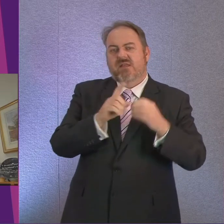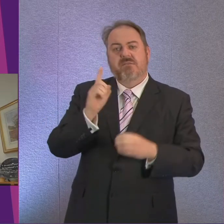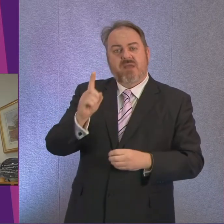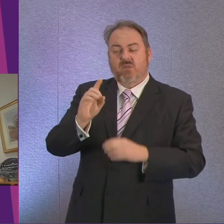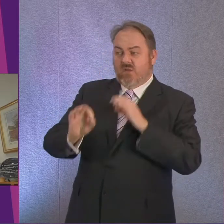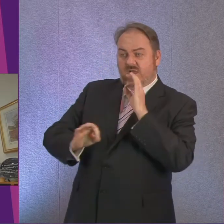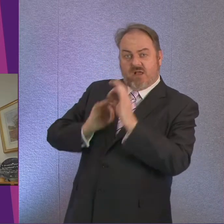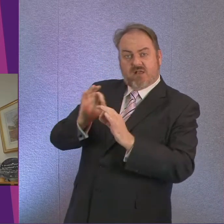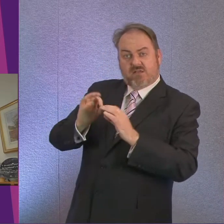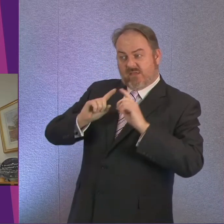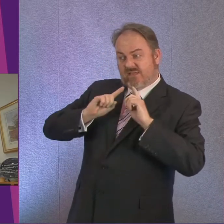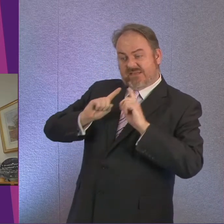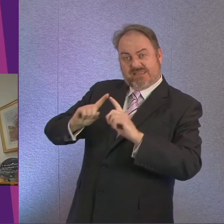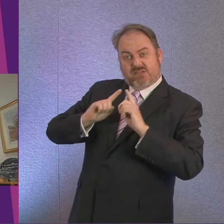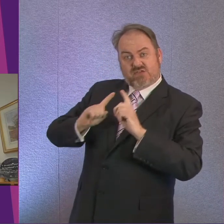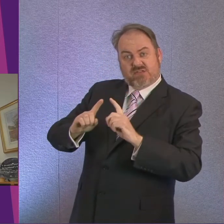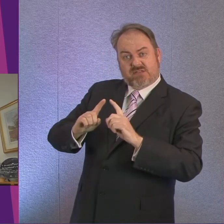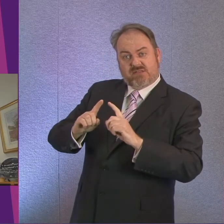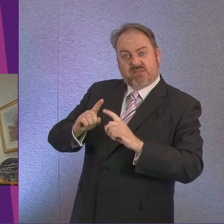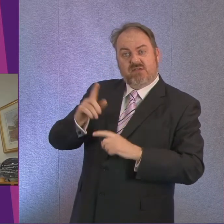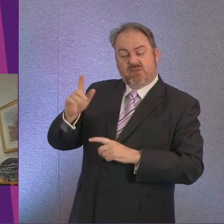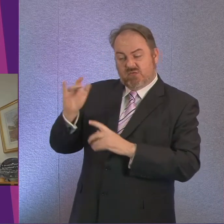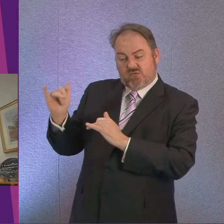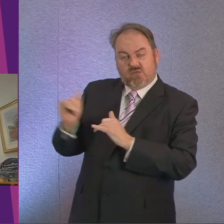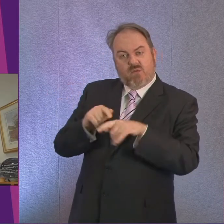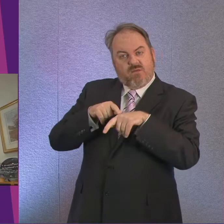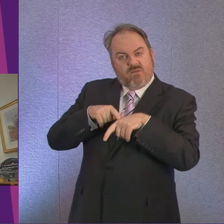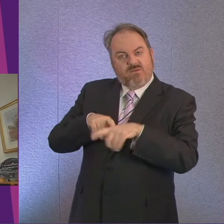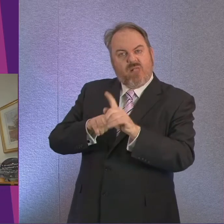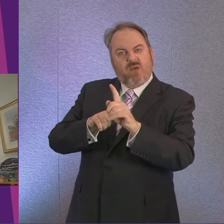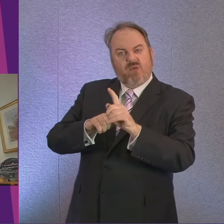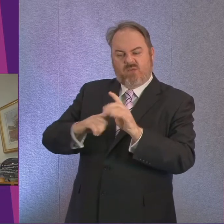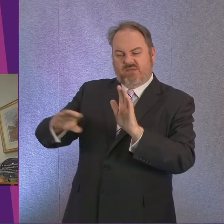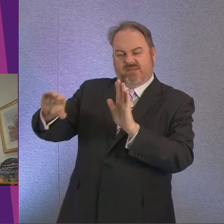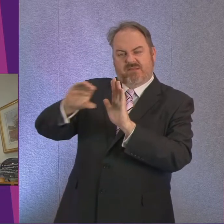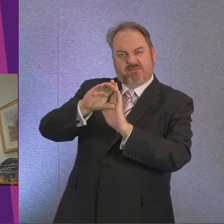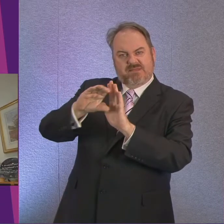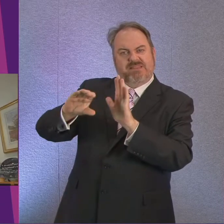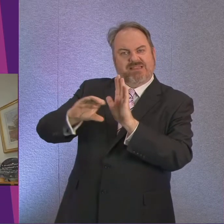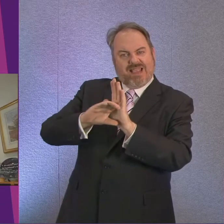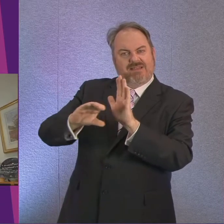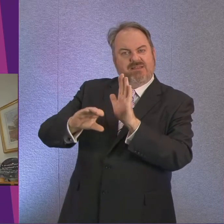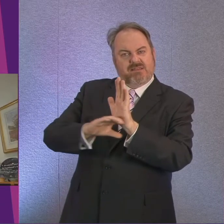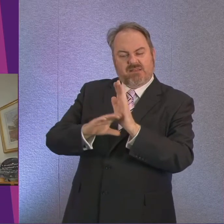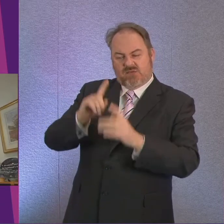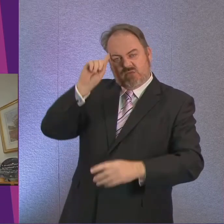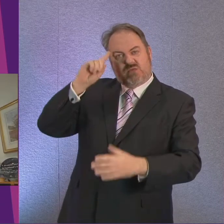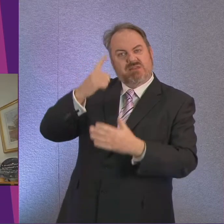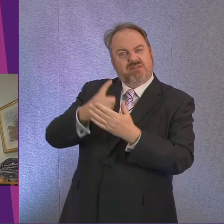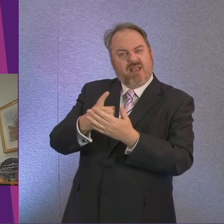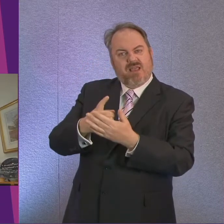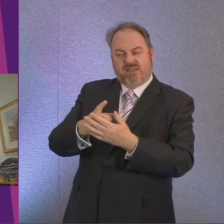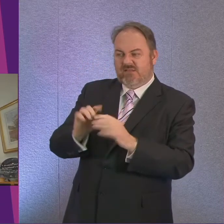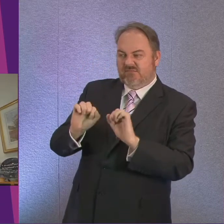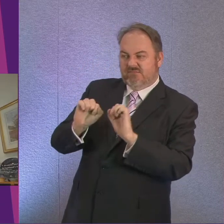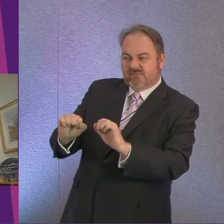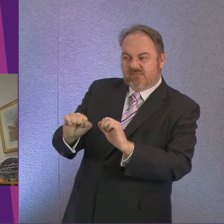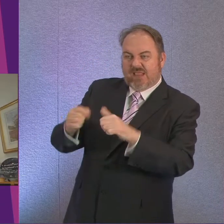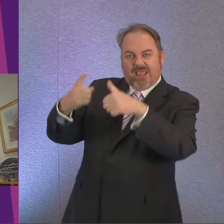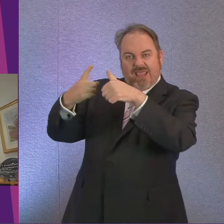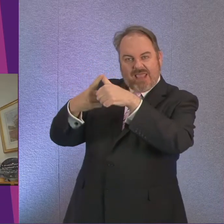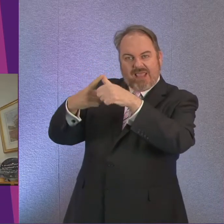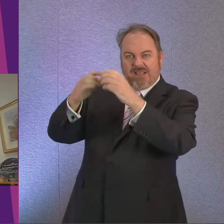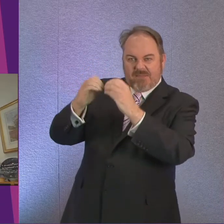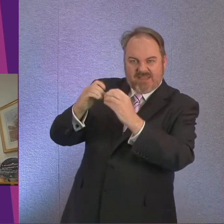invited to set out within those bands the expected rankings of individual young people. Now that's